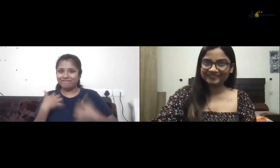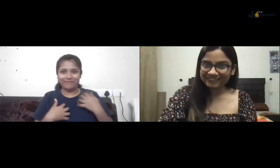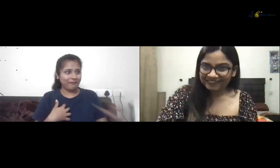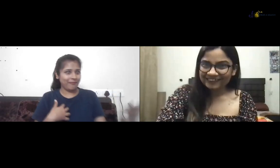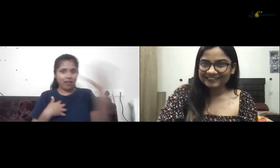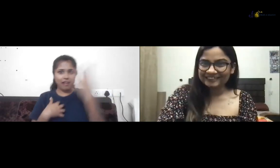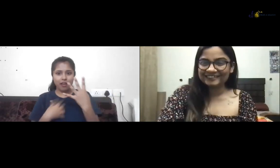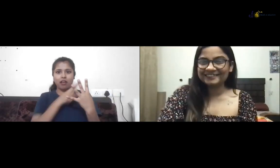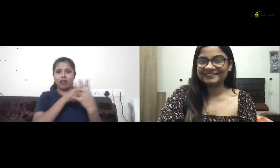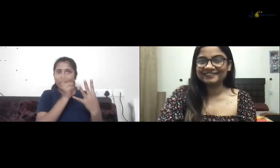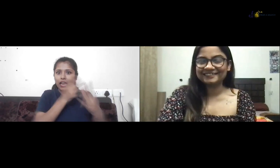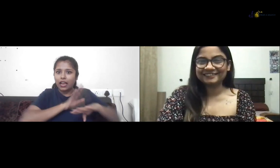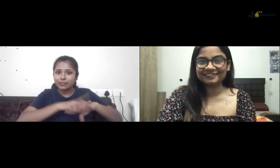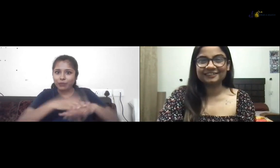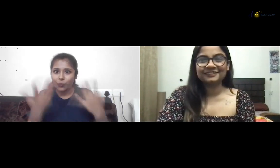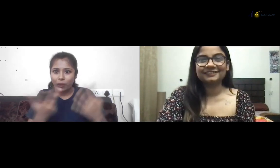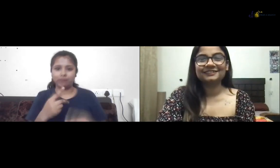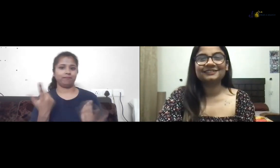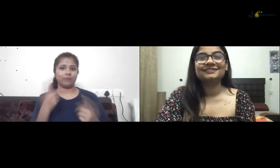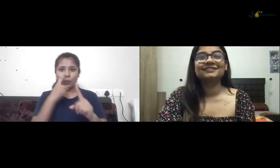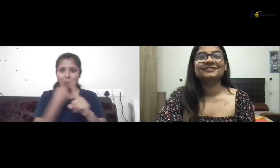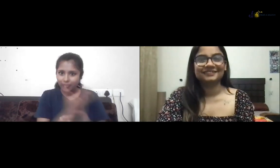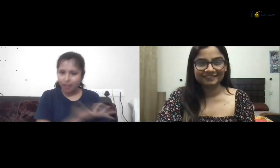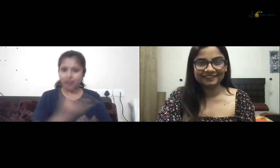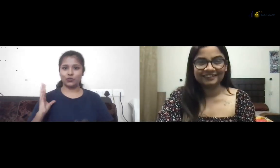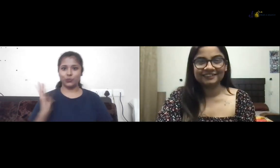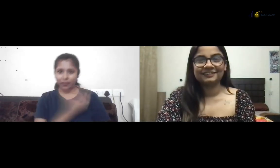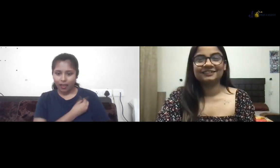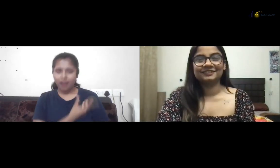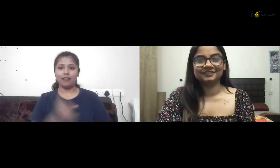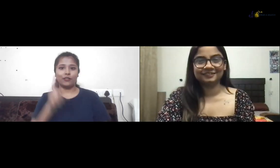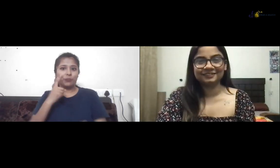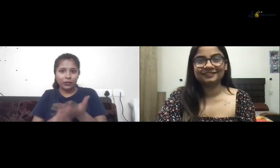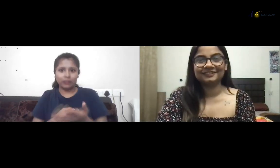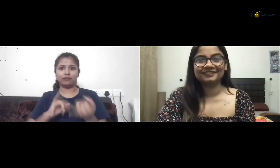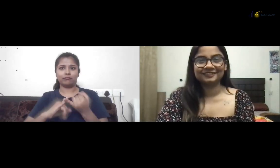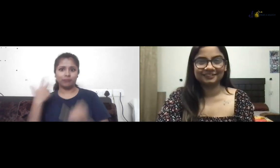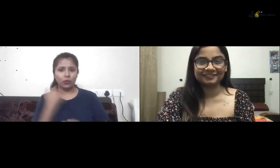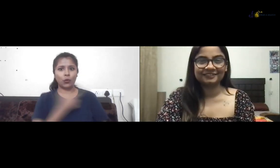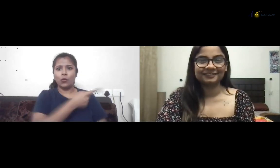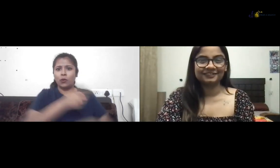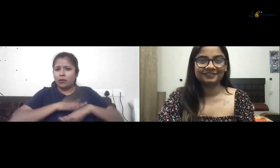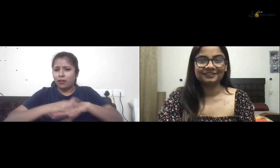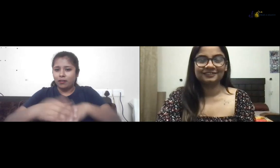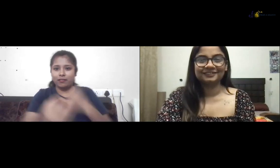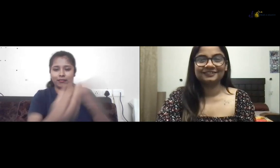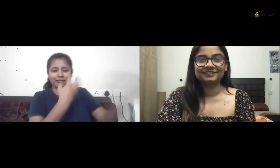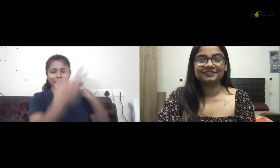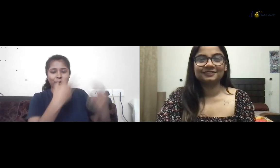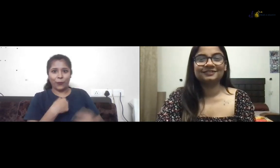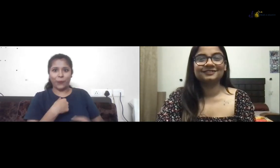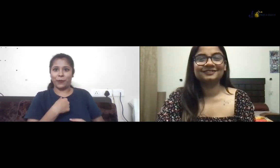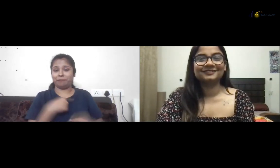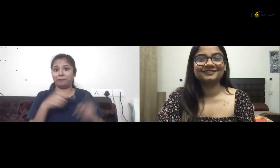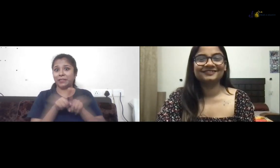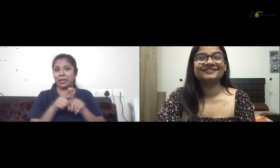Yes, Charu. That was such an interesting session with the four women, Surbi, Sweta, Sodamini, Kavita. They